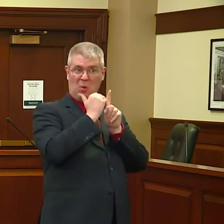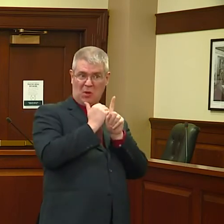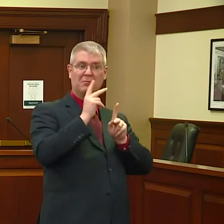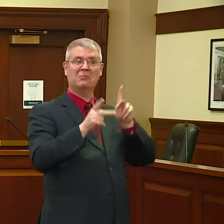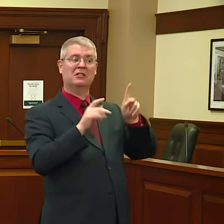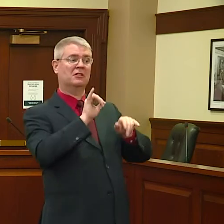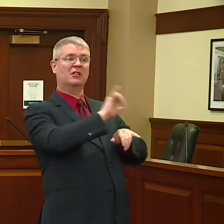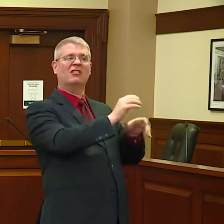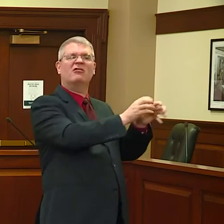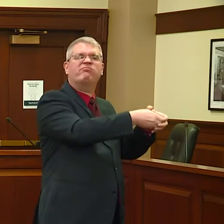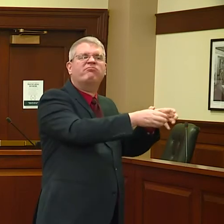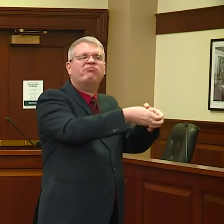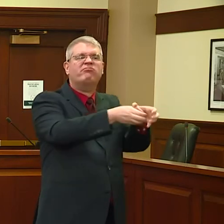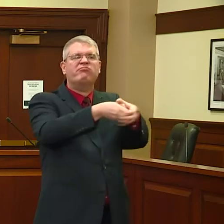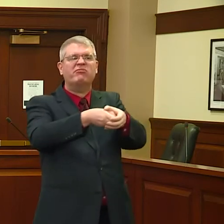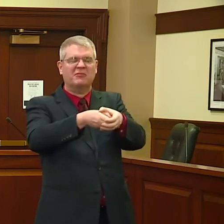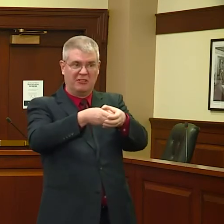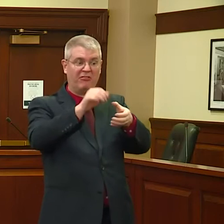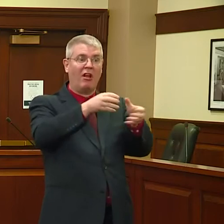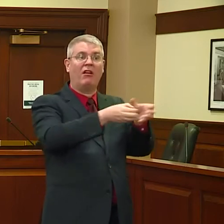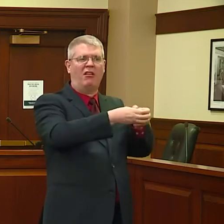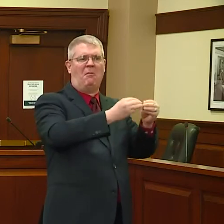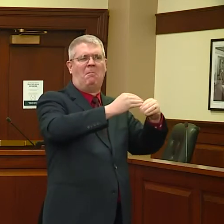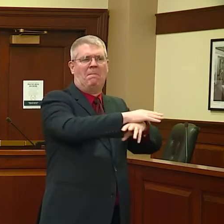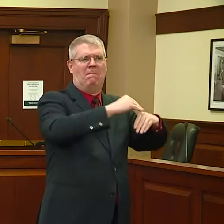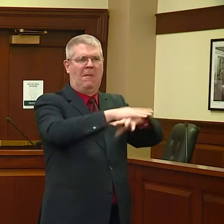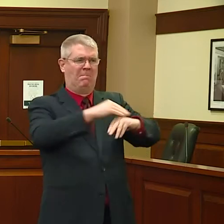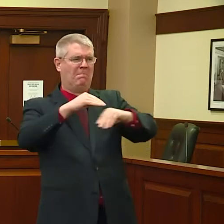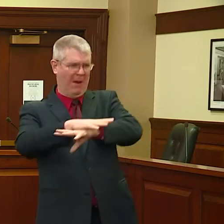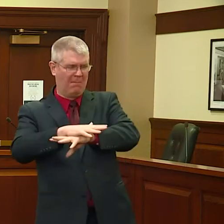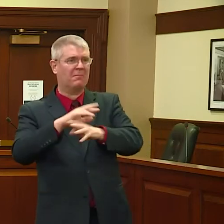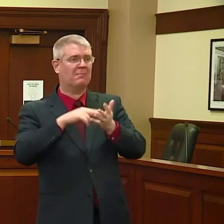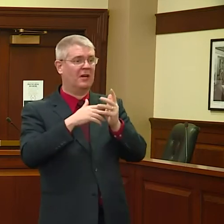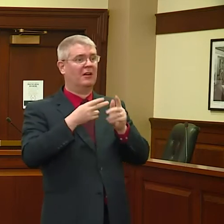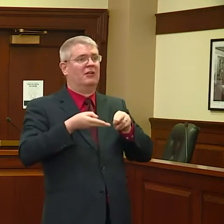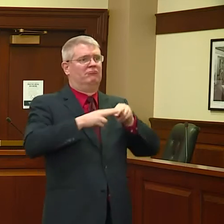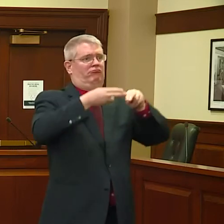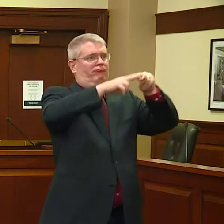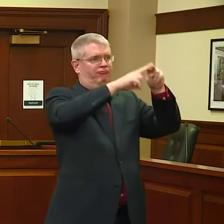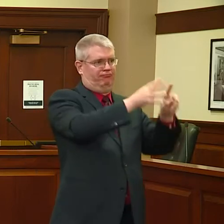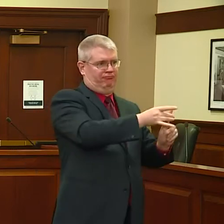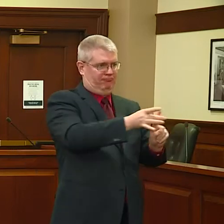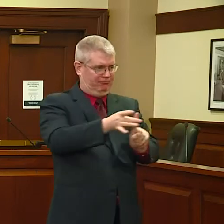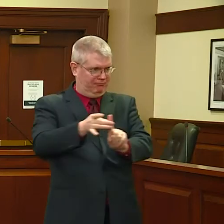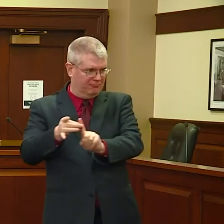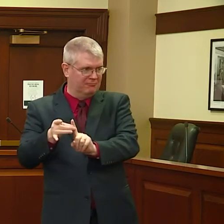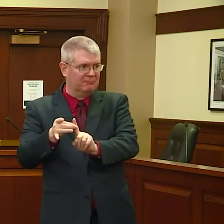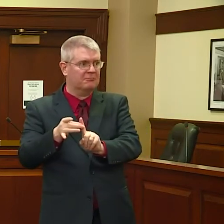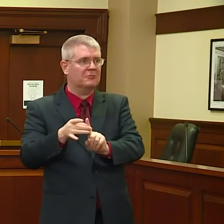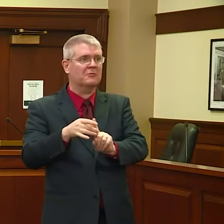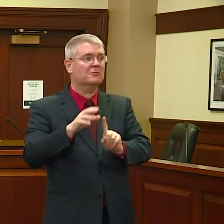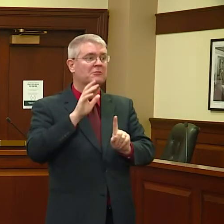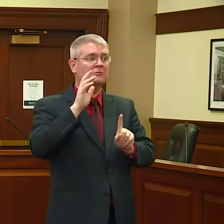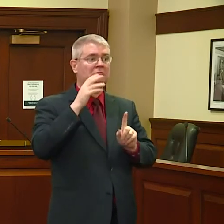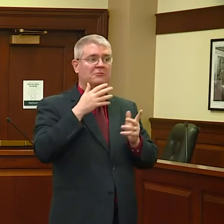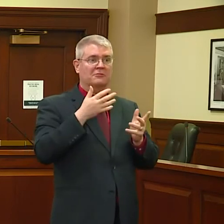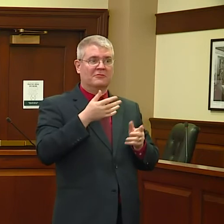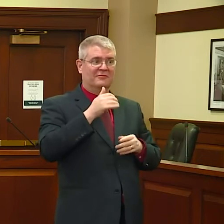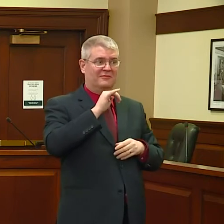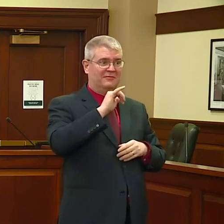Kids and family are engaged in schools and school-related activities. University students are back